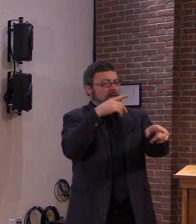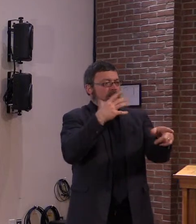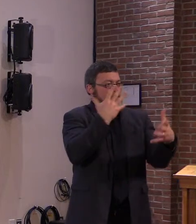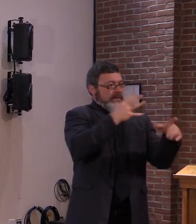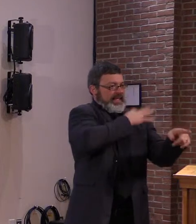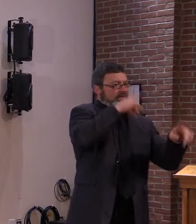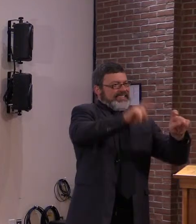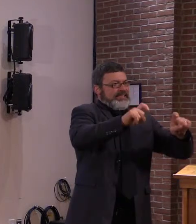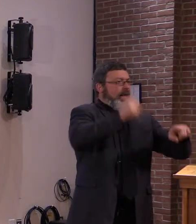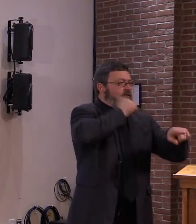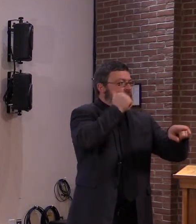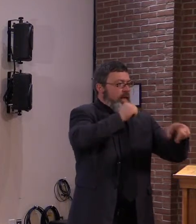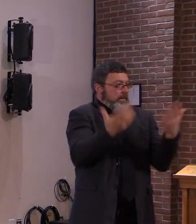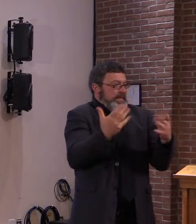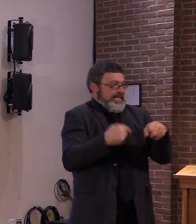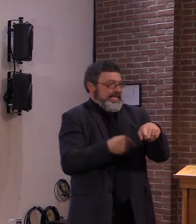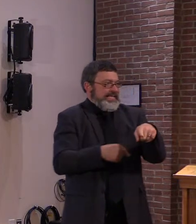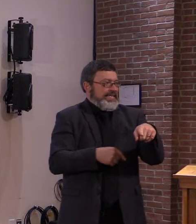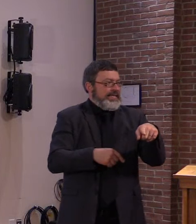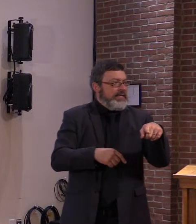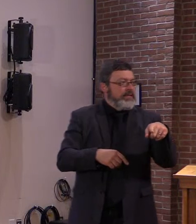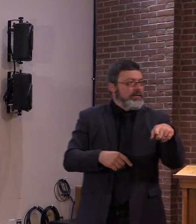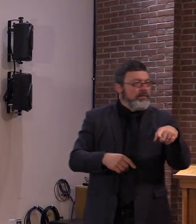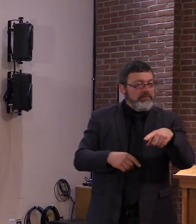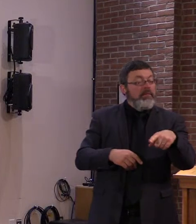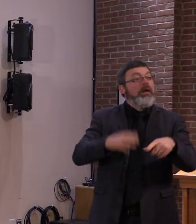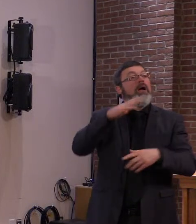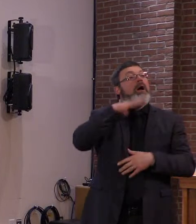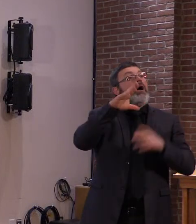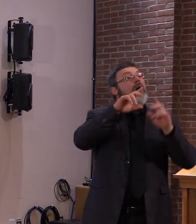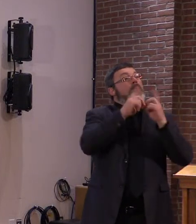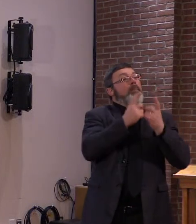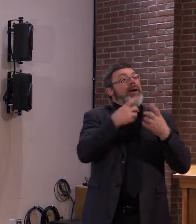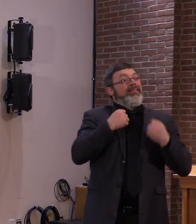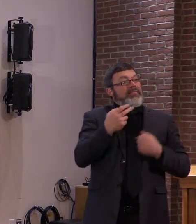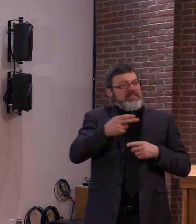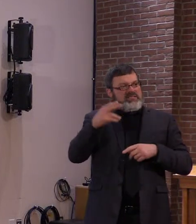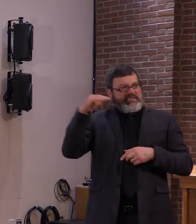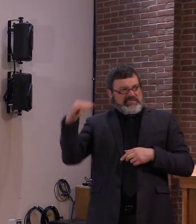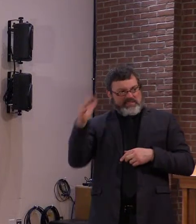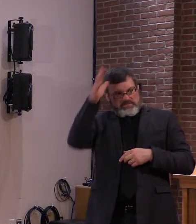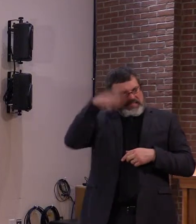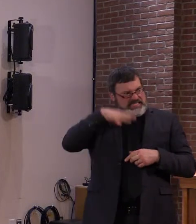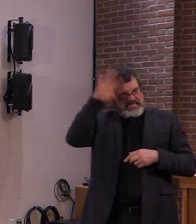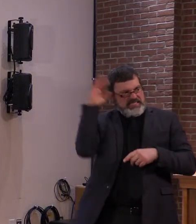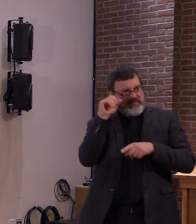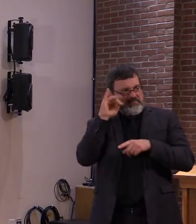moment. Okay. My second question then is about